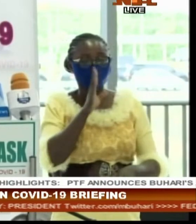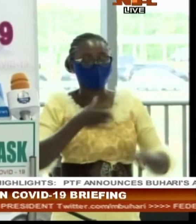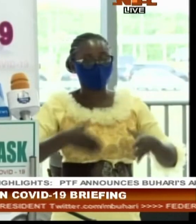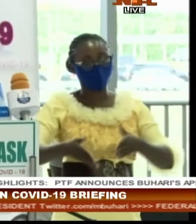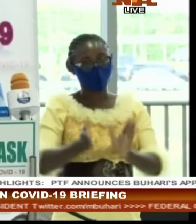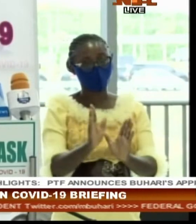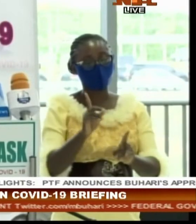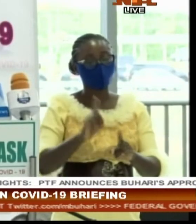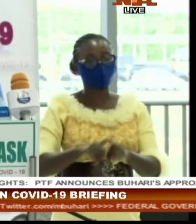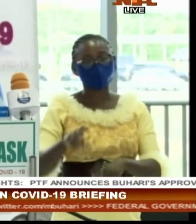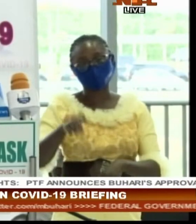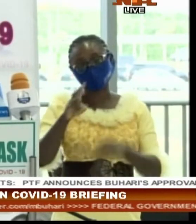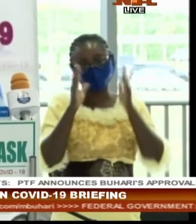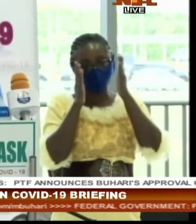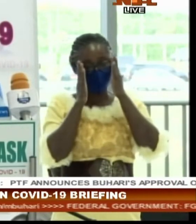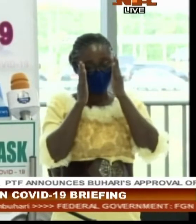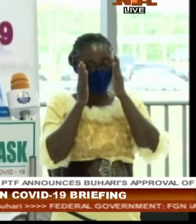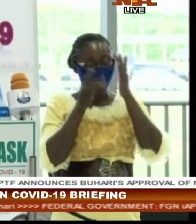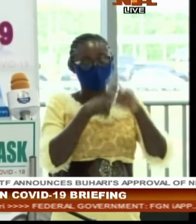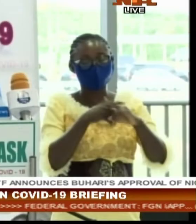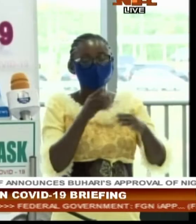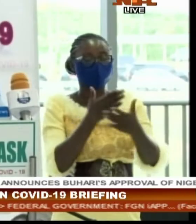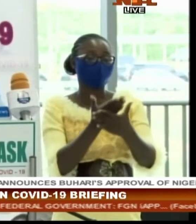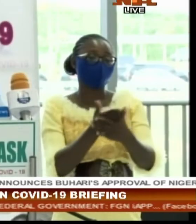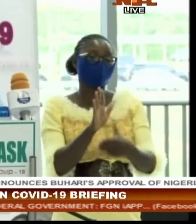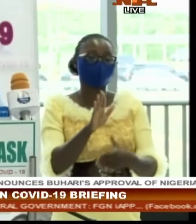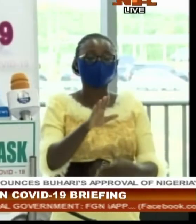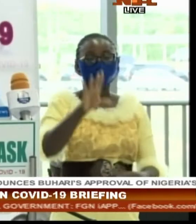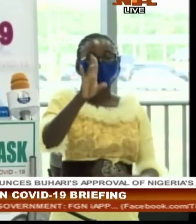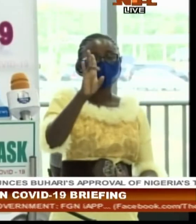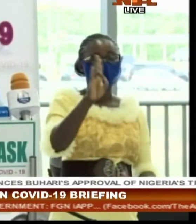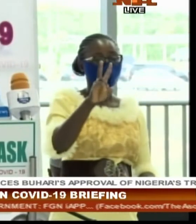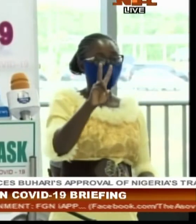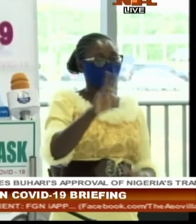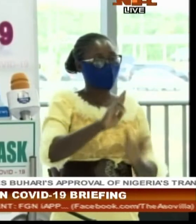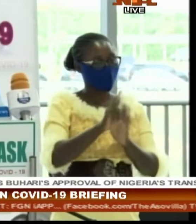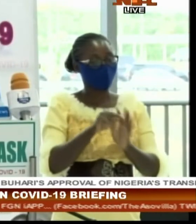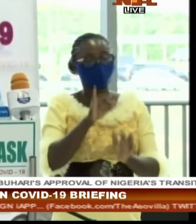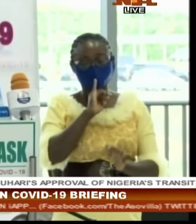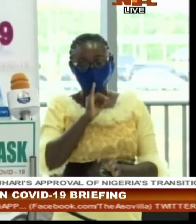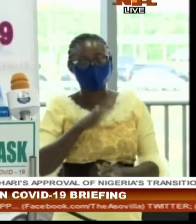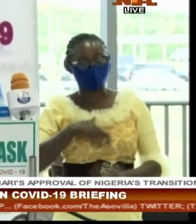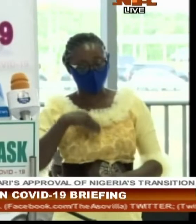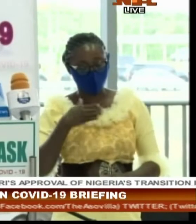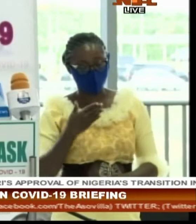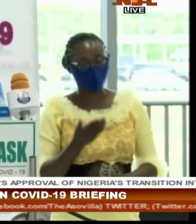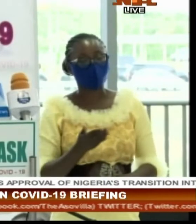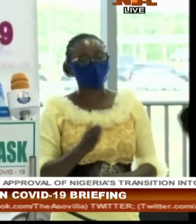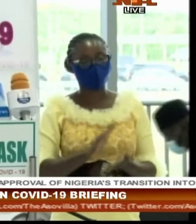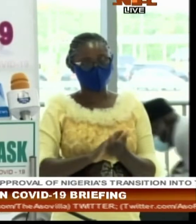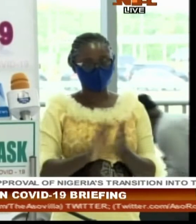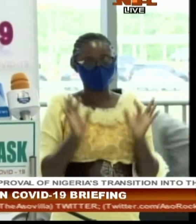minimum, this is advisory and will not preclude you from boarding. This is very clear.